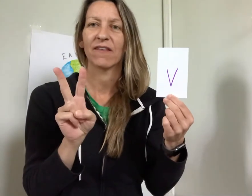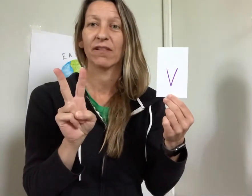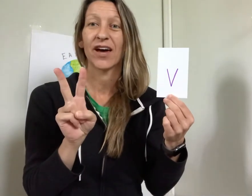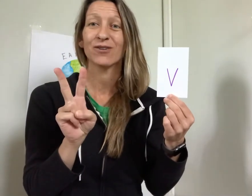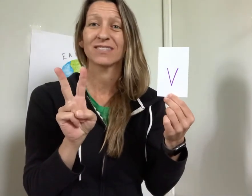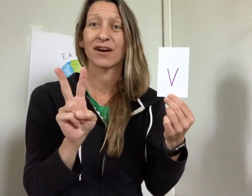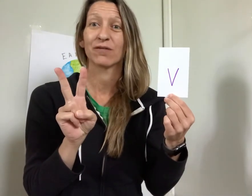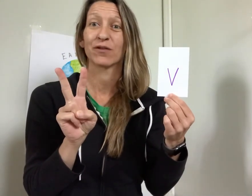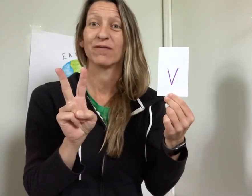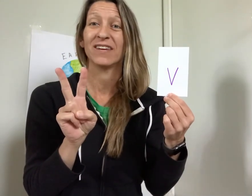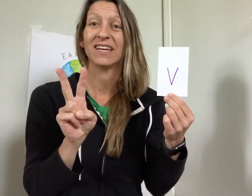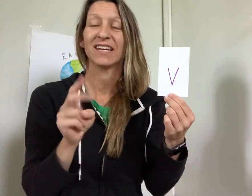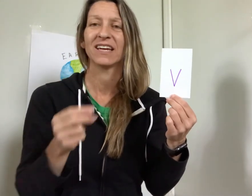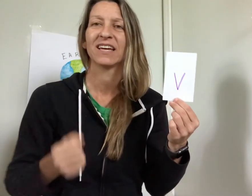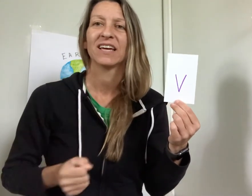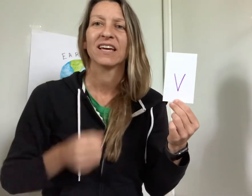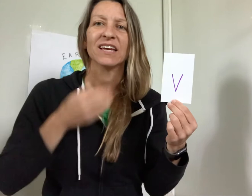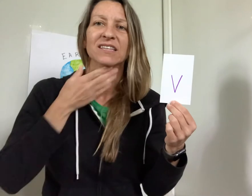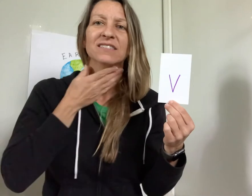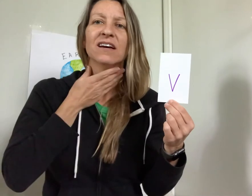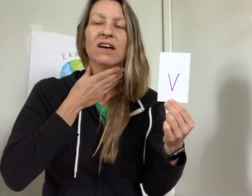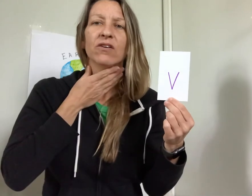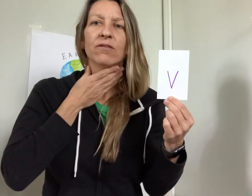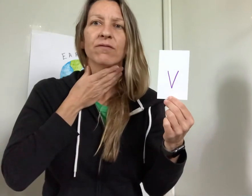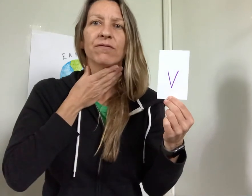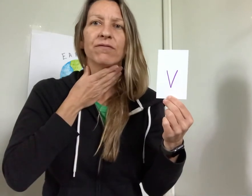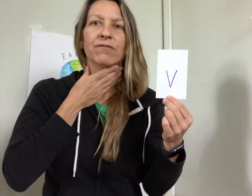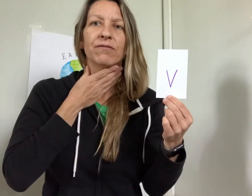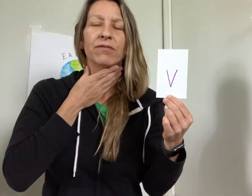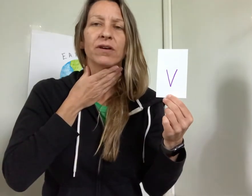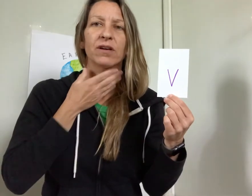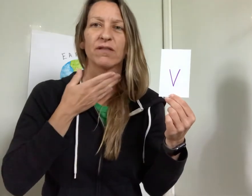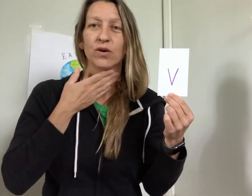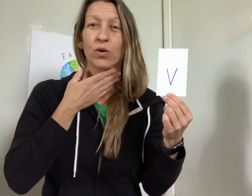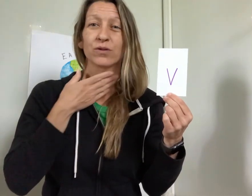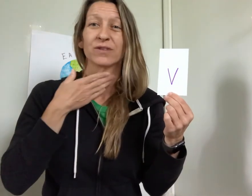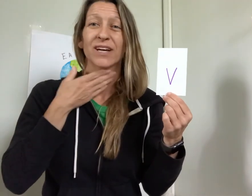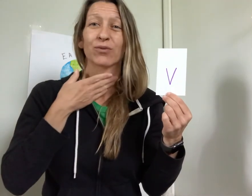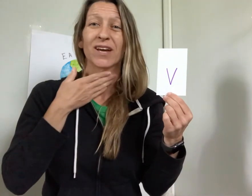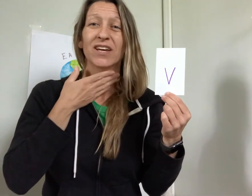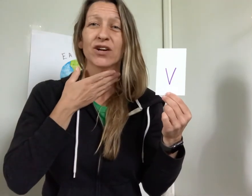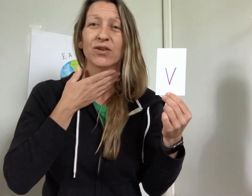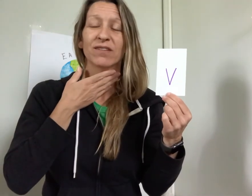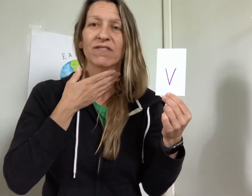letter sound for V is V. If you hold your neck right here, you can feel it